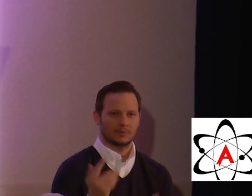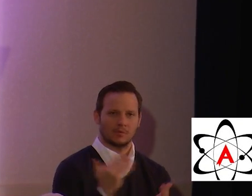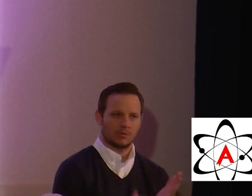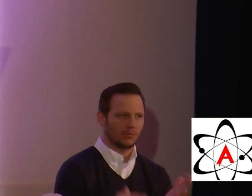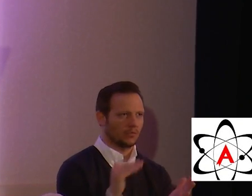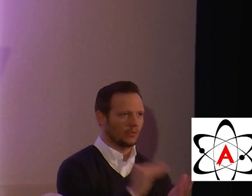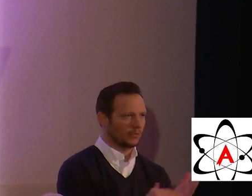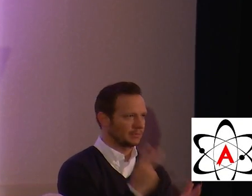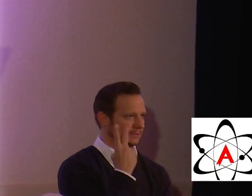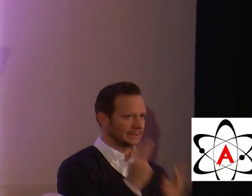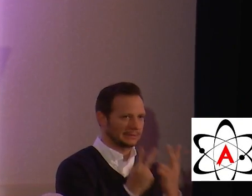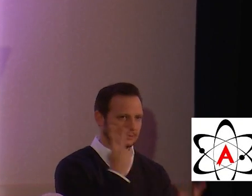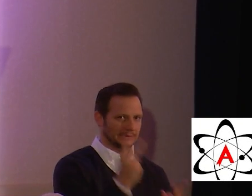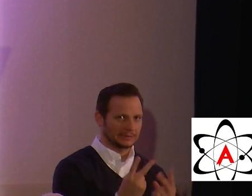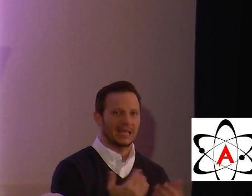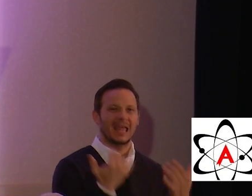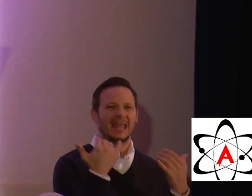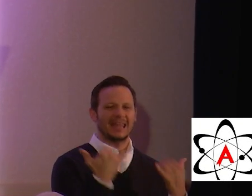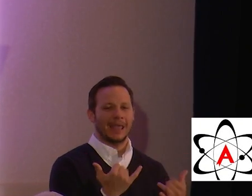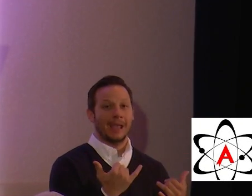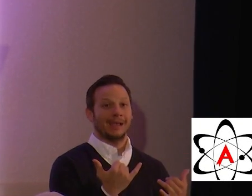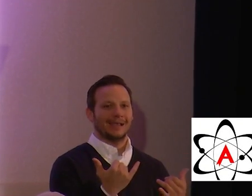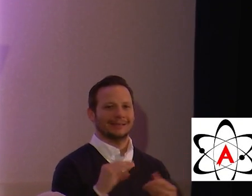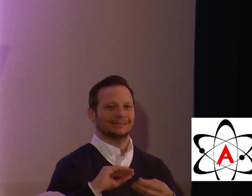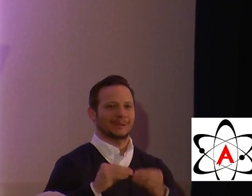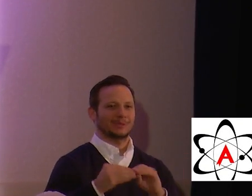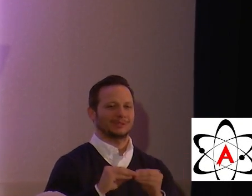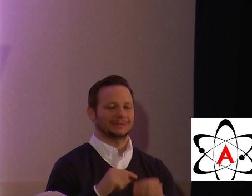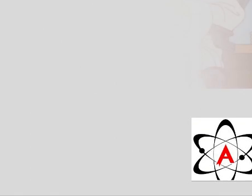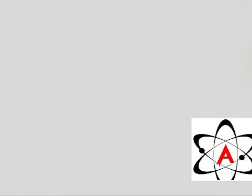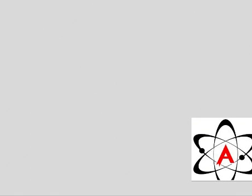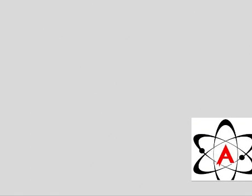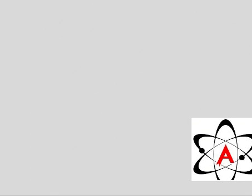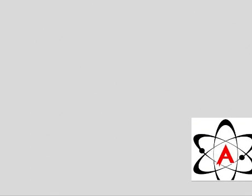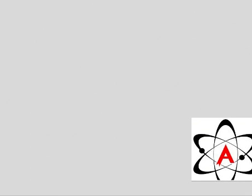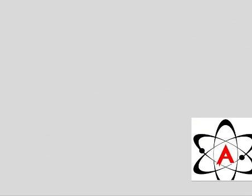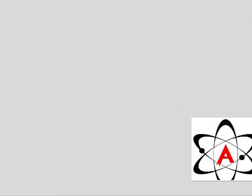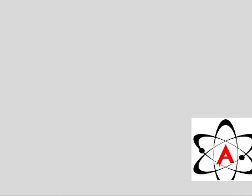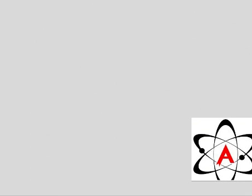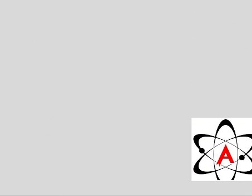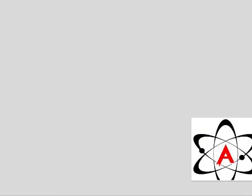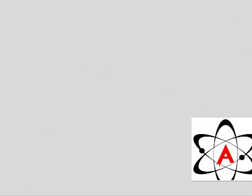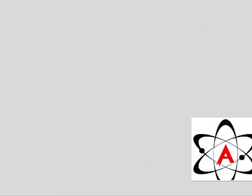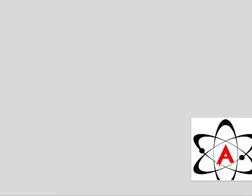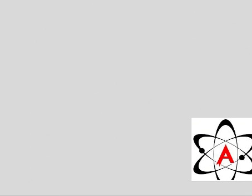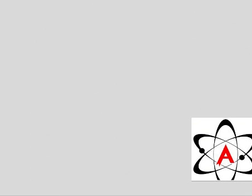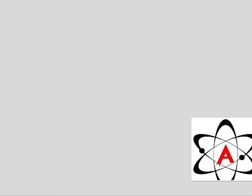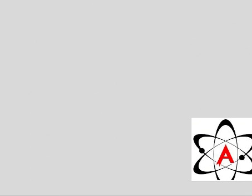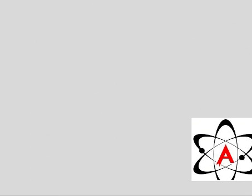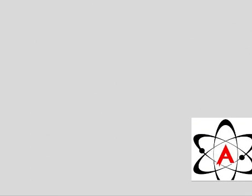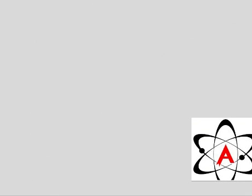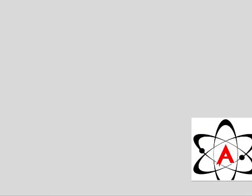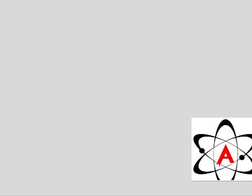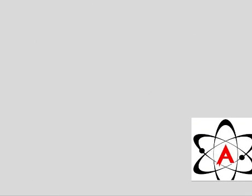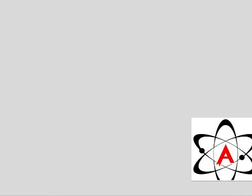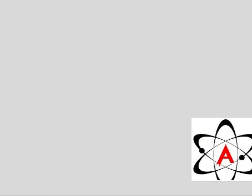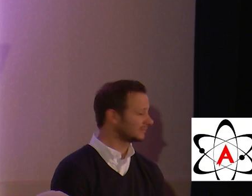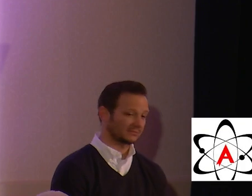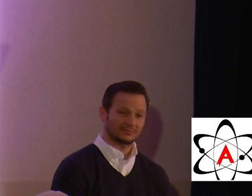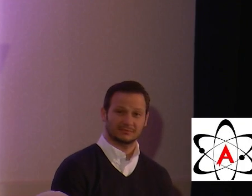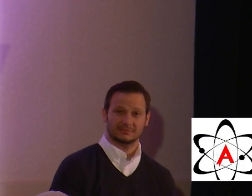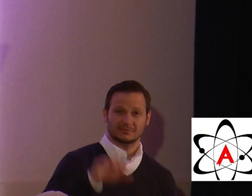And now we get to numbers. I like numbers. So is atheism on a hockey stick?